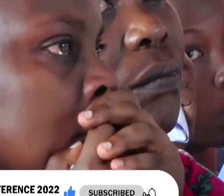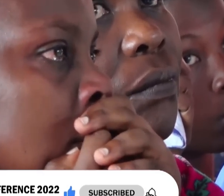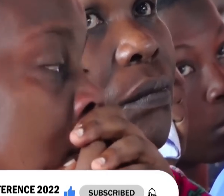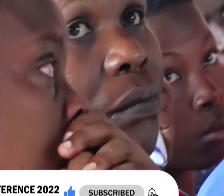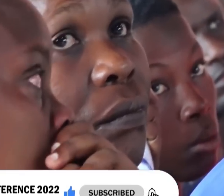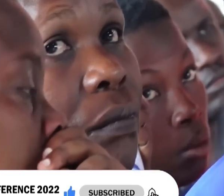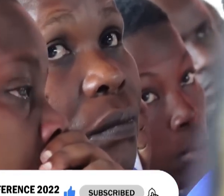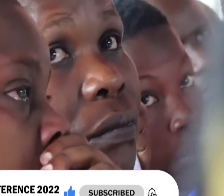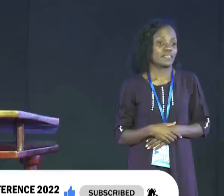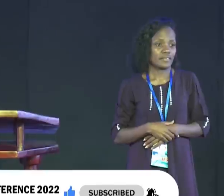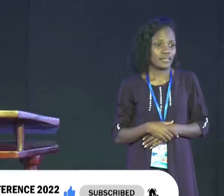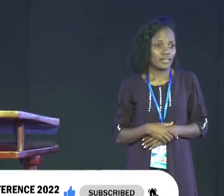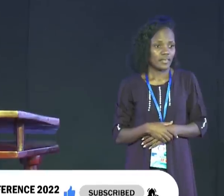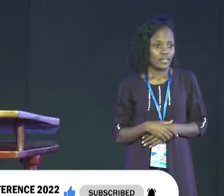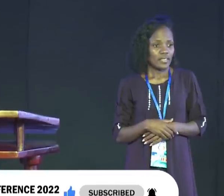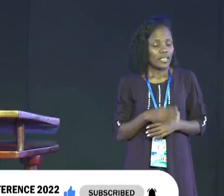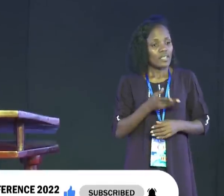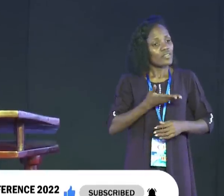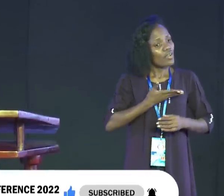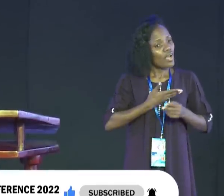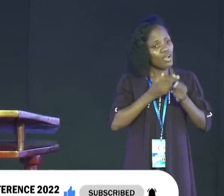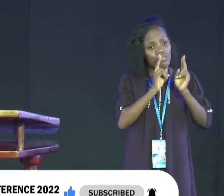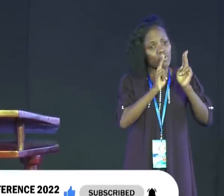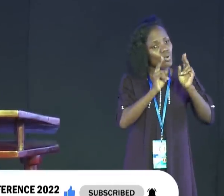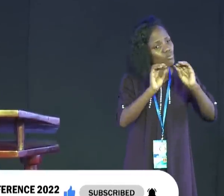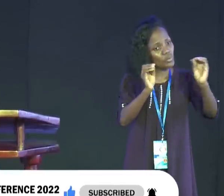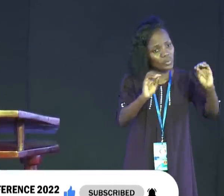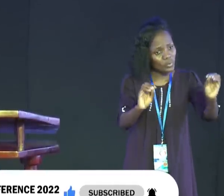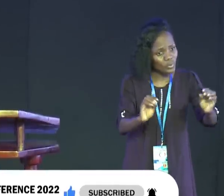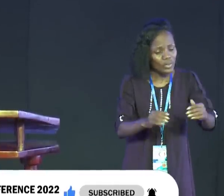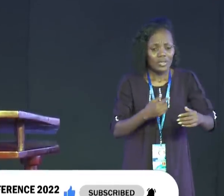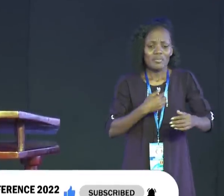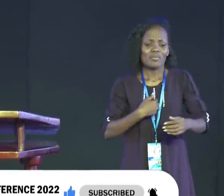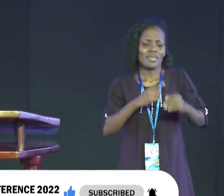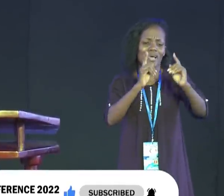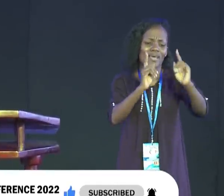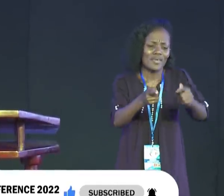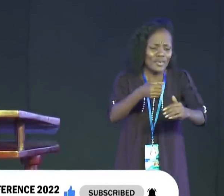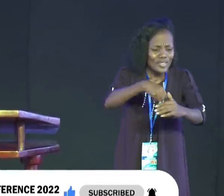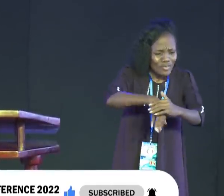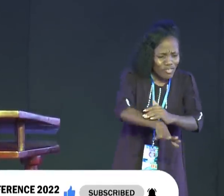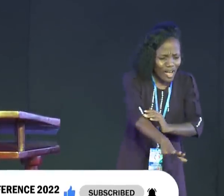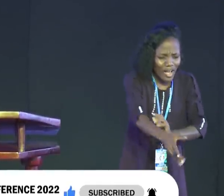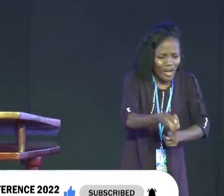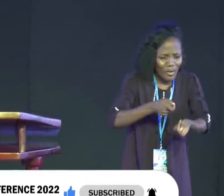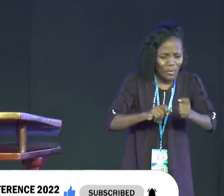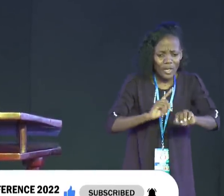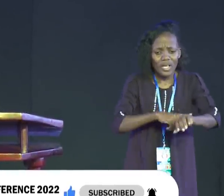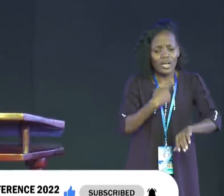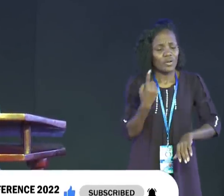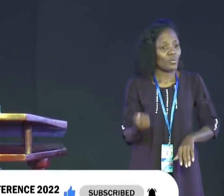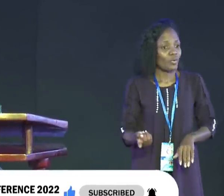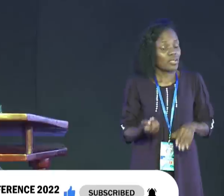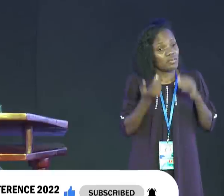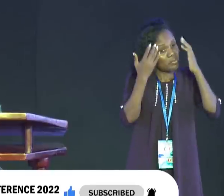you. Nga tolina nasubi owasiso najituka kodde. And have no hope that you will reach